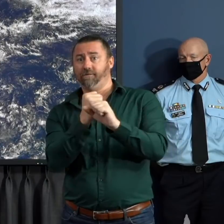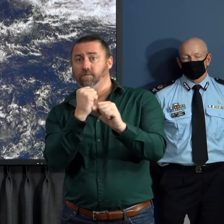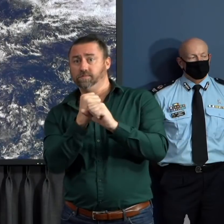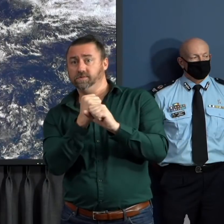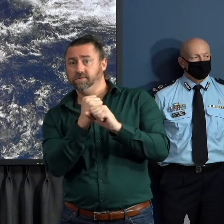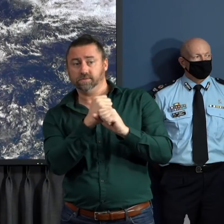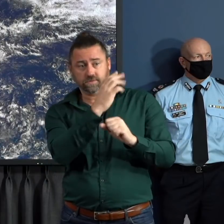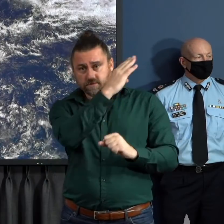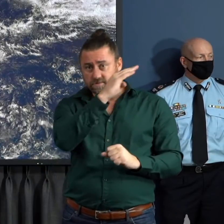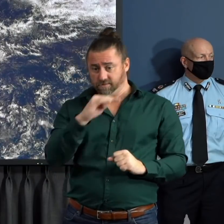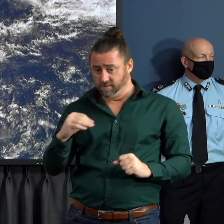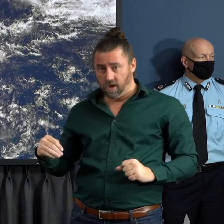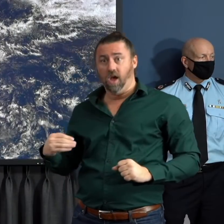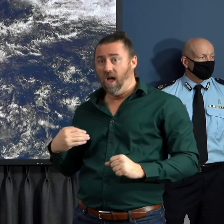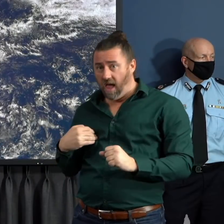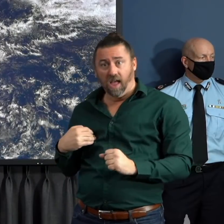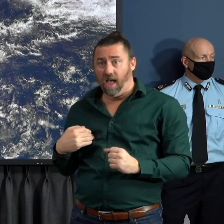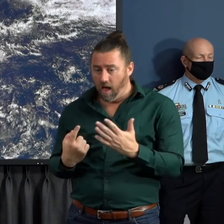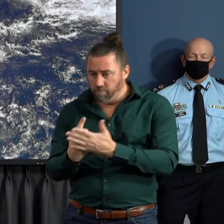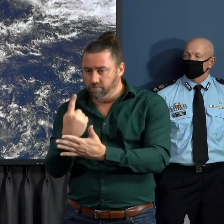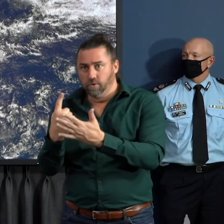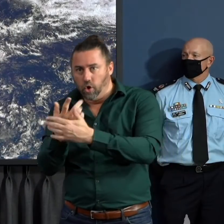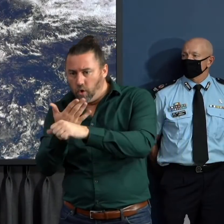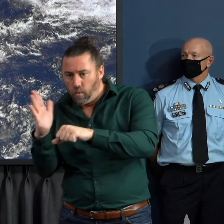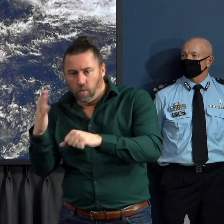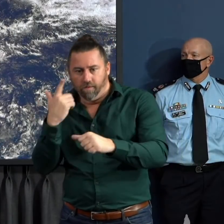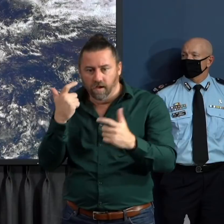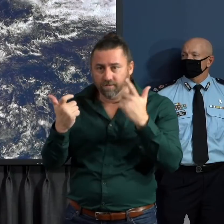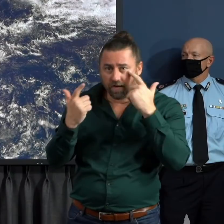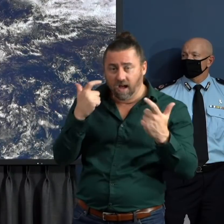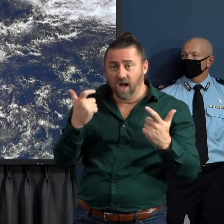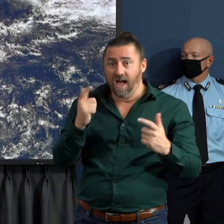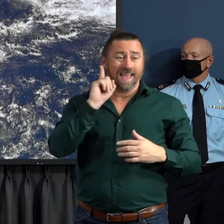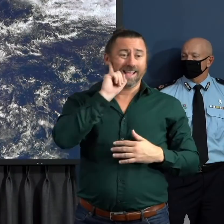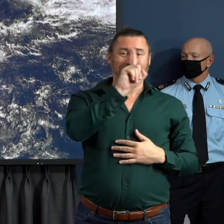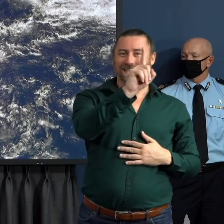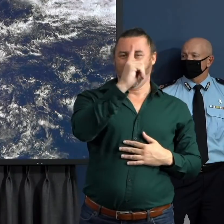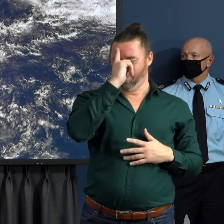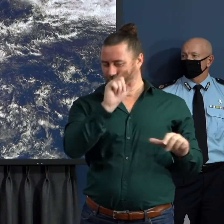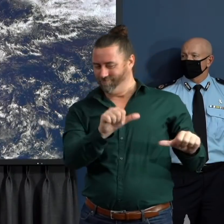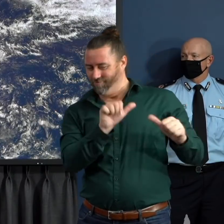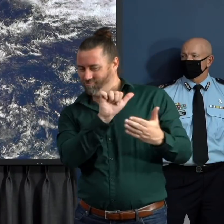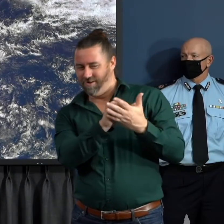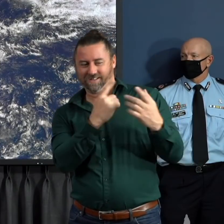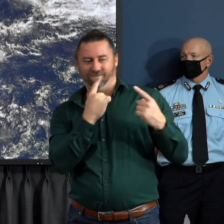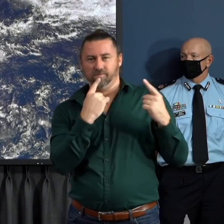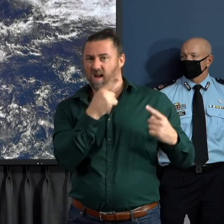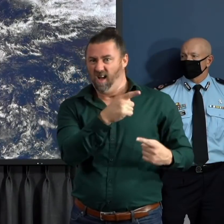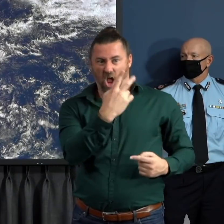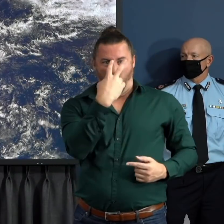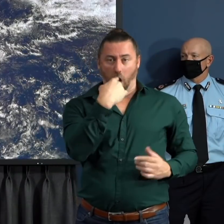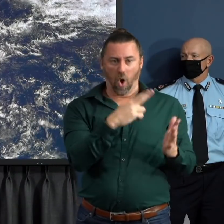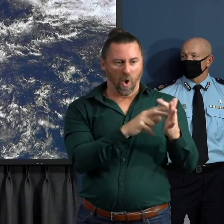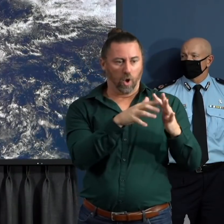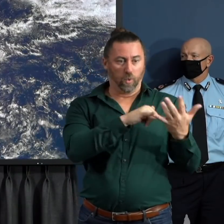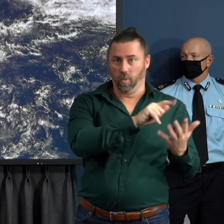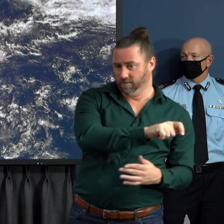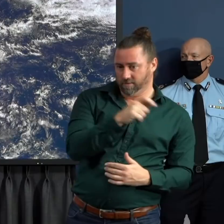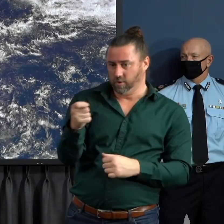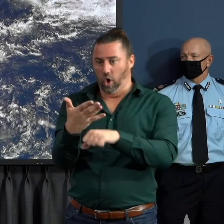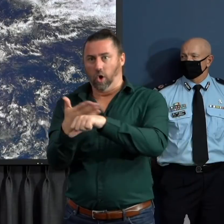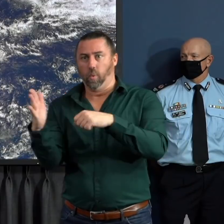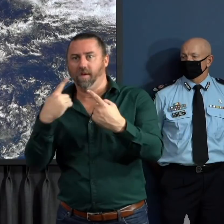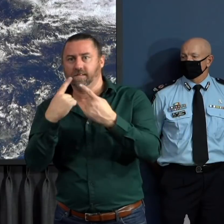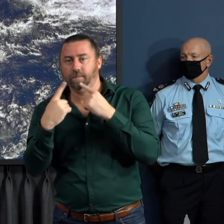continue to evolve, and information from yesterday is out of date, and we'll continue to provide the most up-to-date information. That is the best thing we can